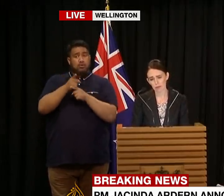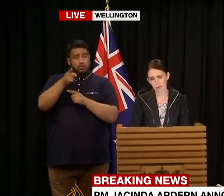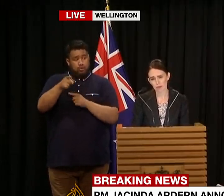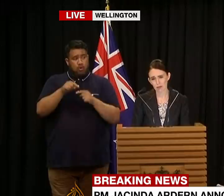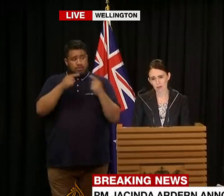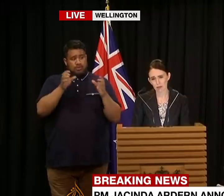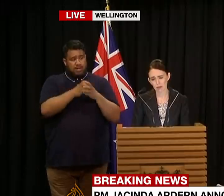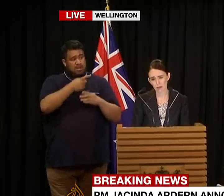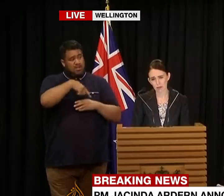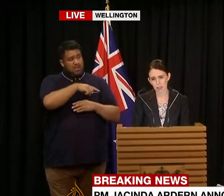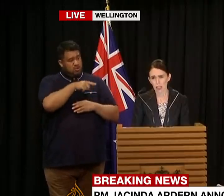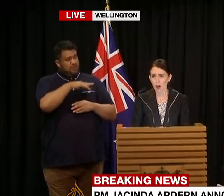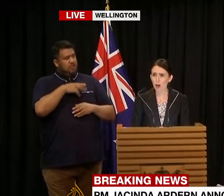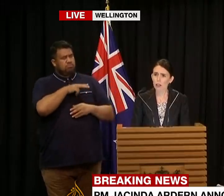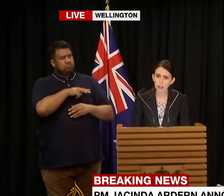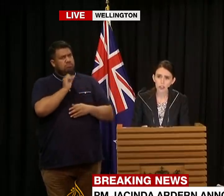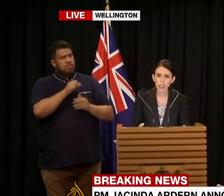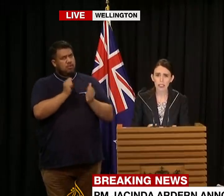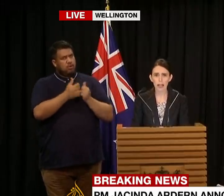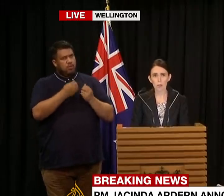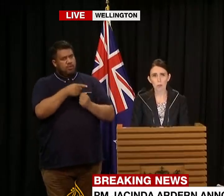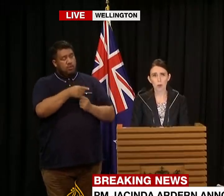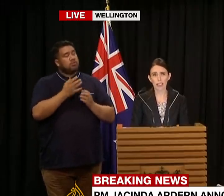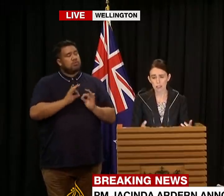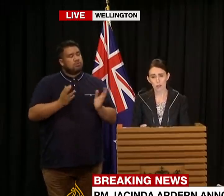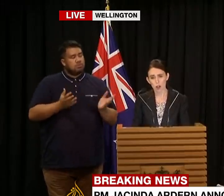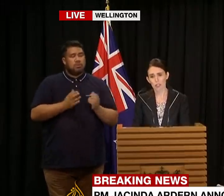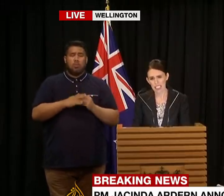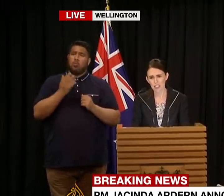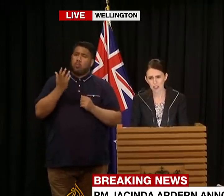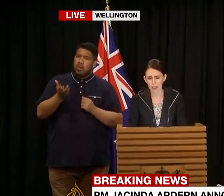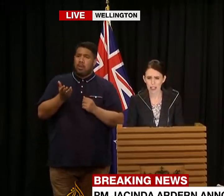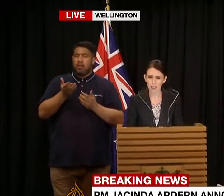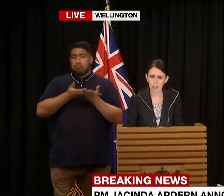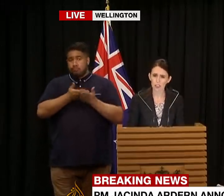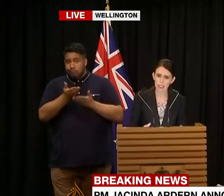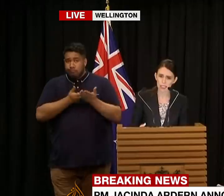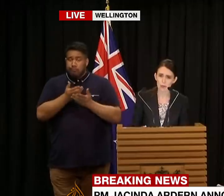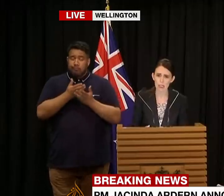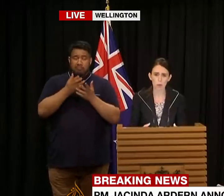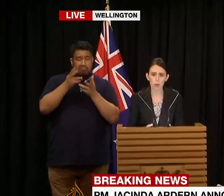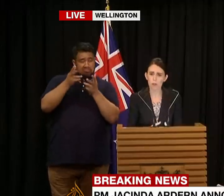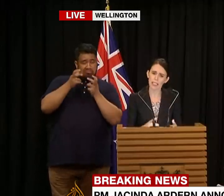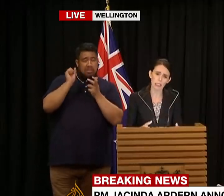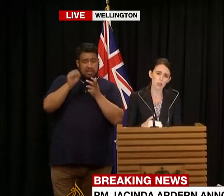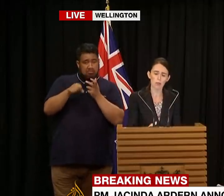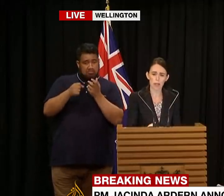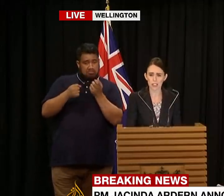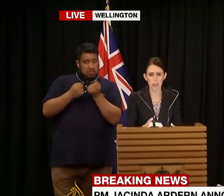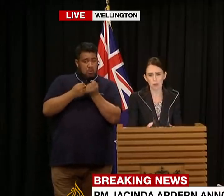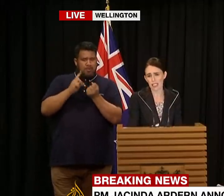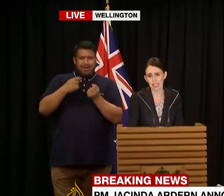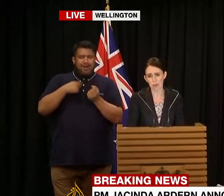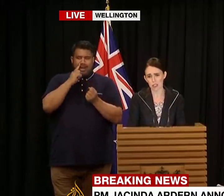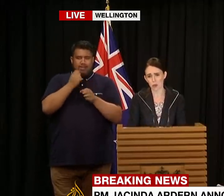perspective that they were on board with it? Oh, look, certainly what I gleaned from the conversation certainly seemed supportive, but again, it's not for